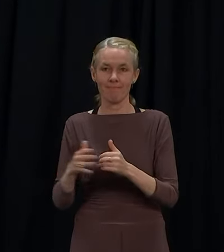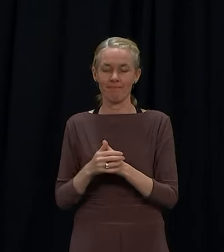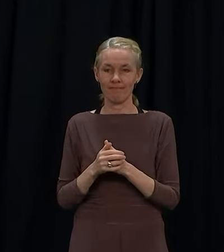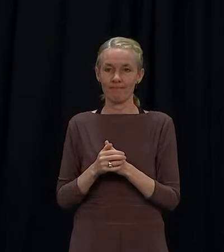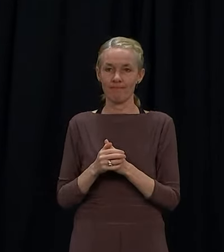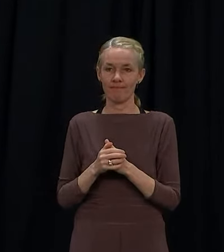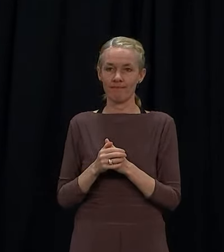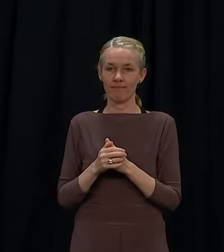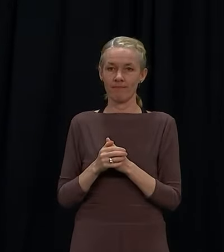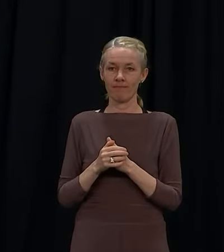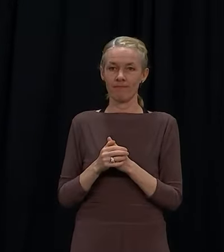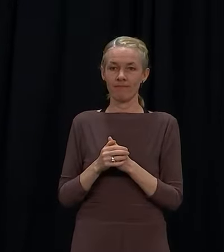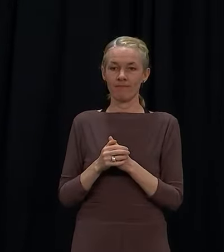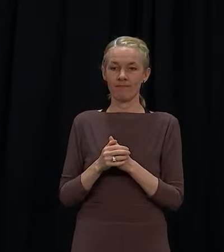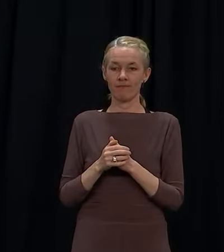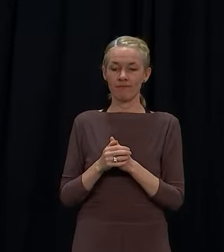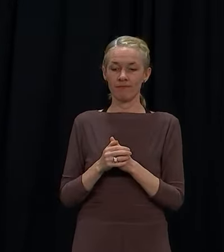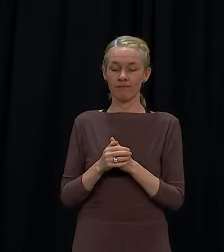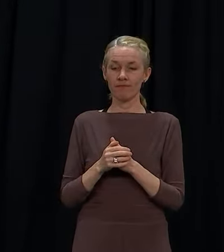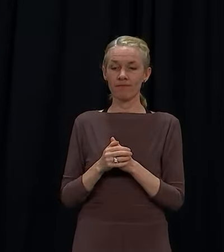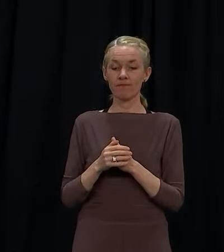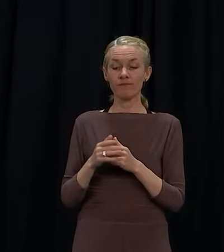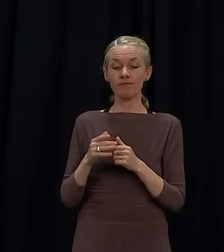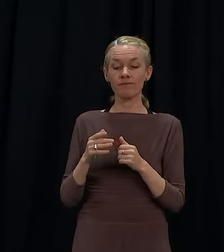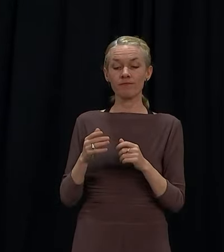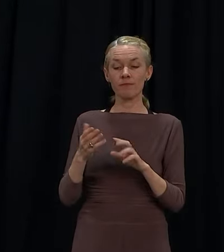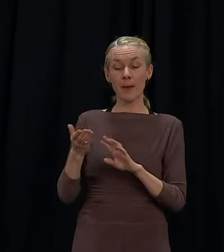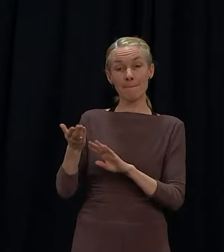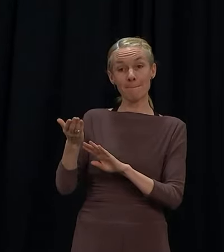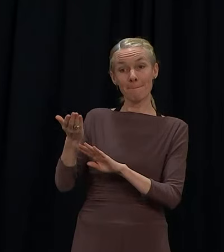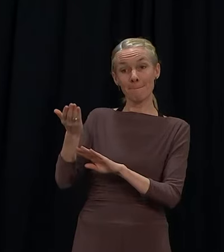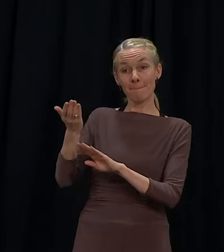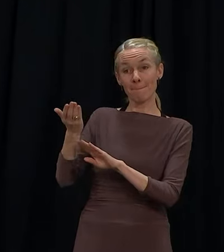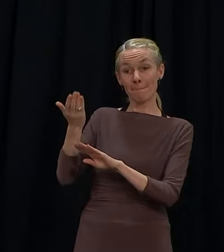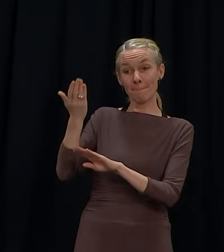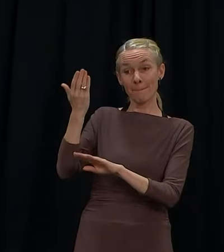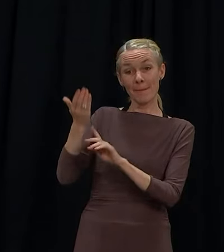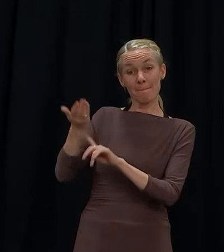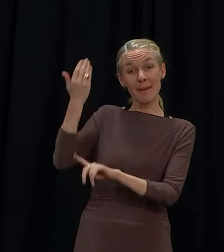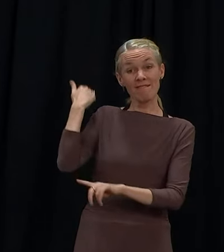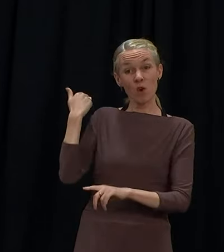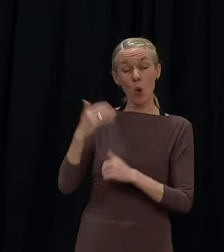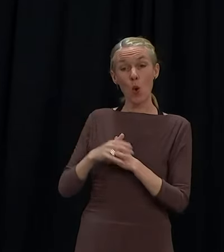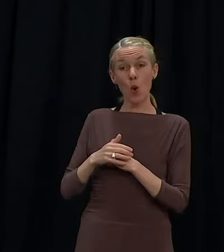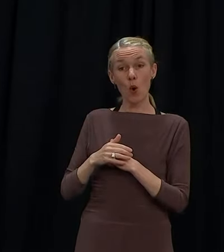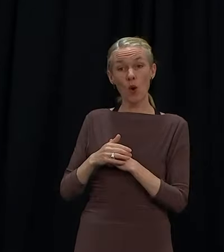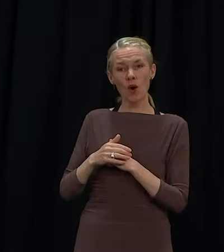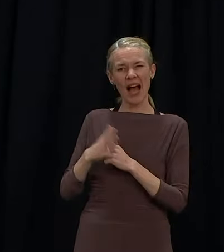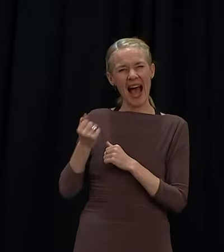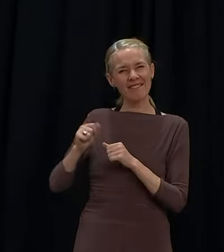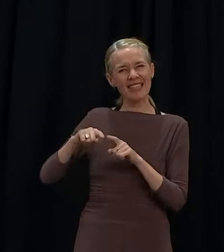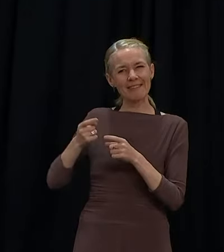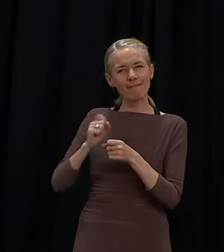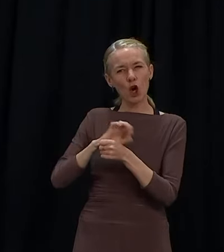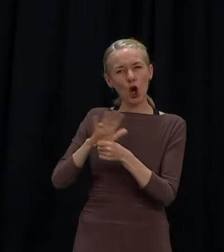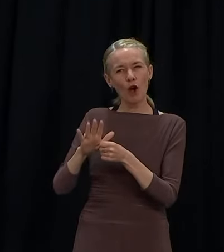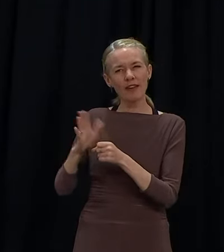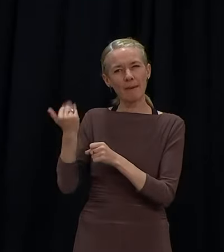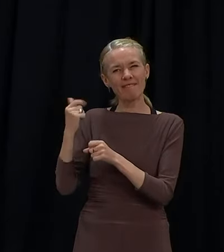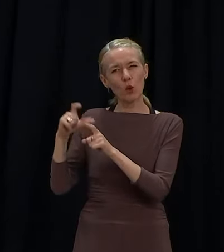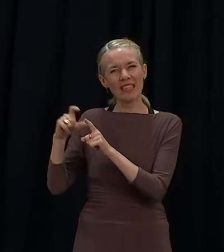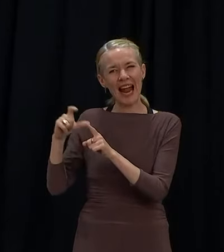there's already evidence to suggest is that previously with variants like, say, Alpha, from the time someone